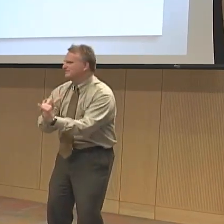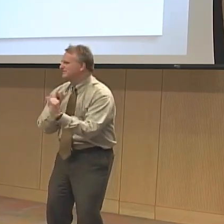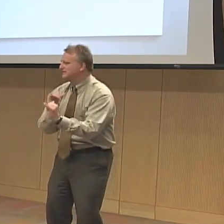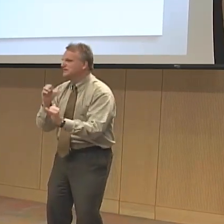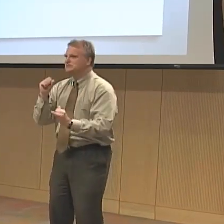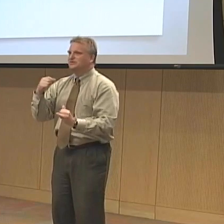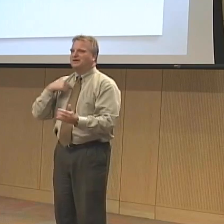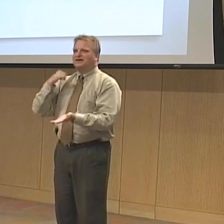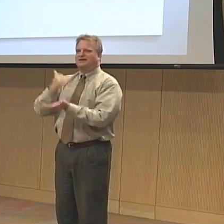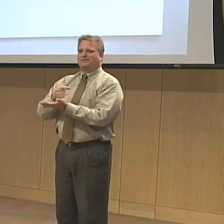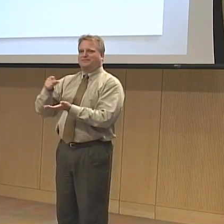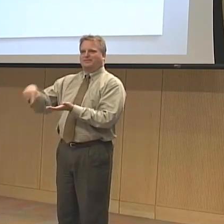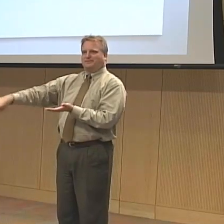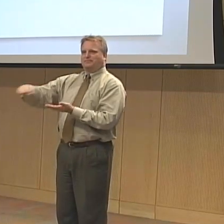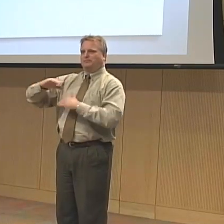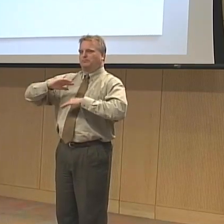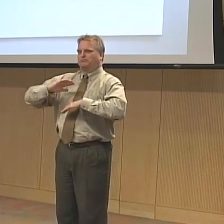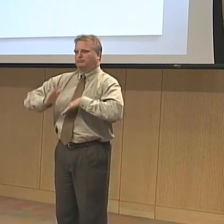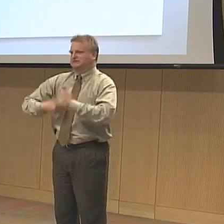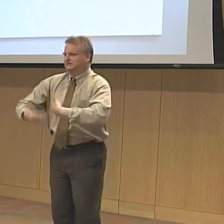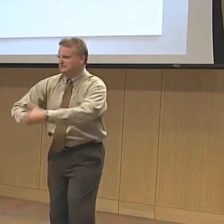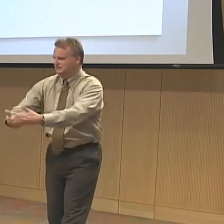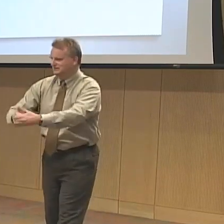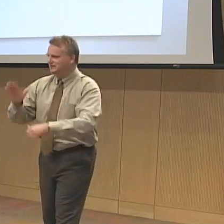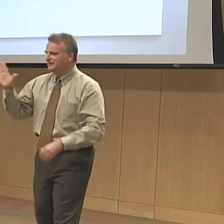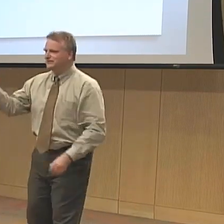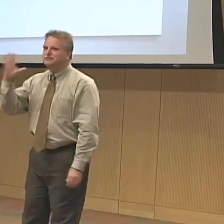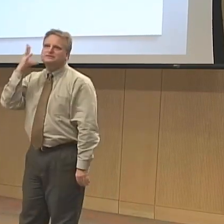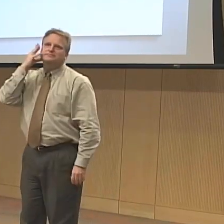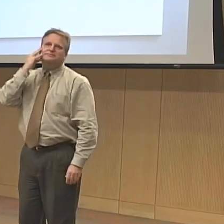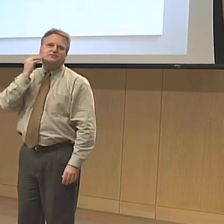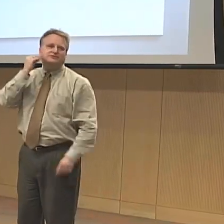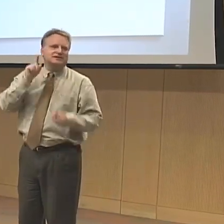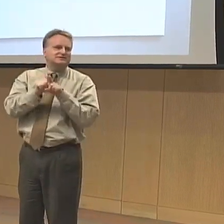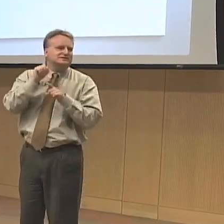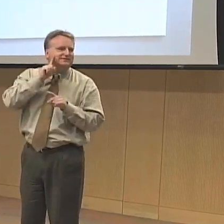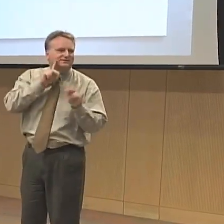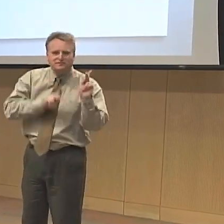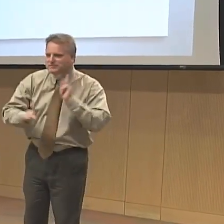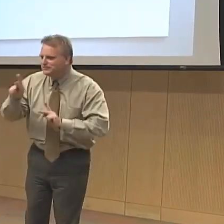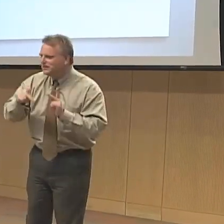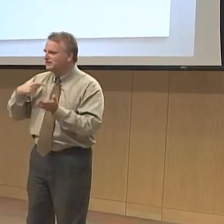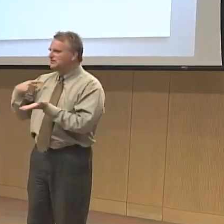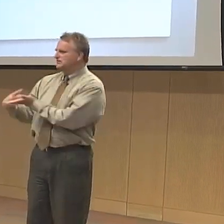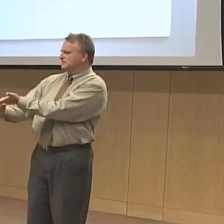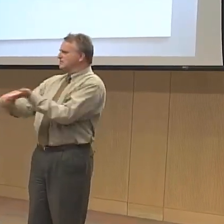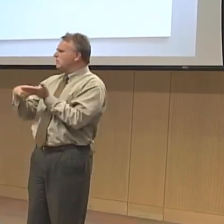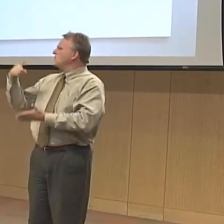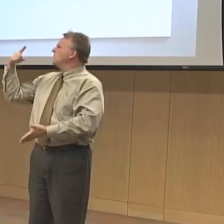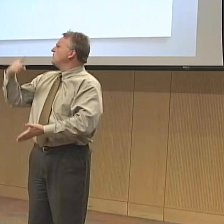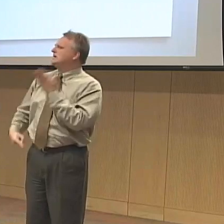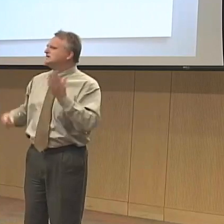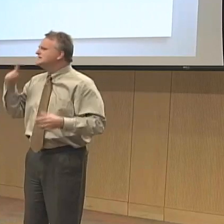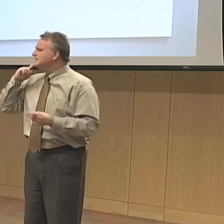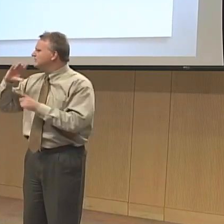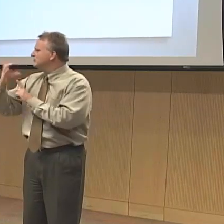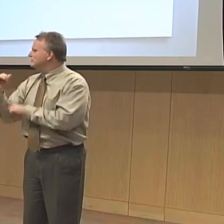so I help them process their experiences of deaf people. We have discussions what deaf culture